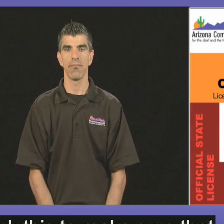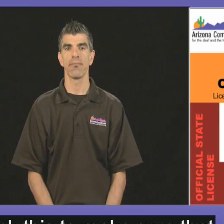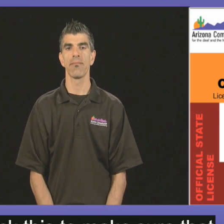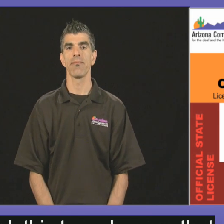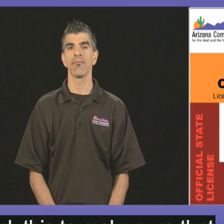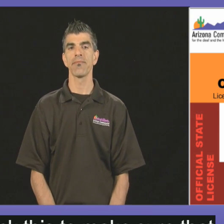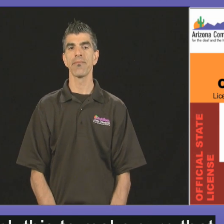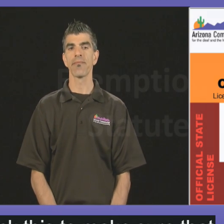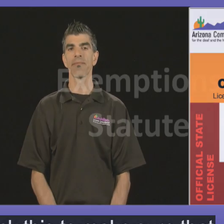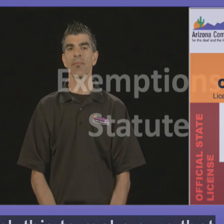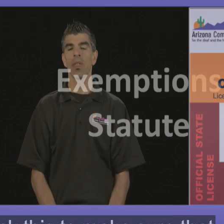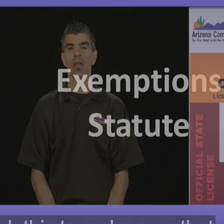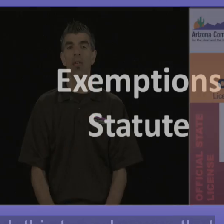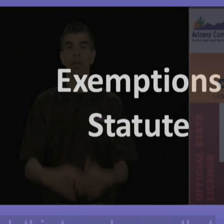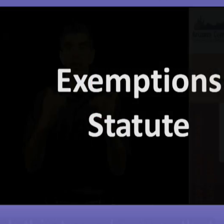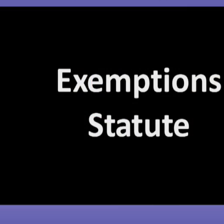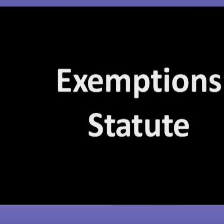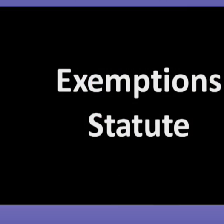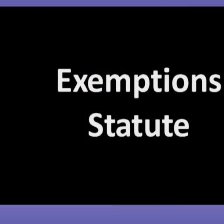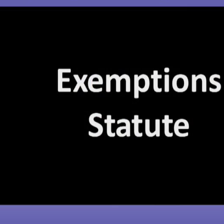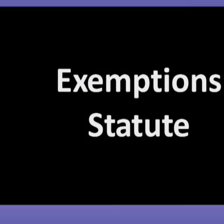is currently licensed.